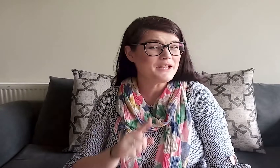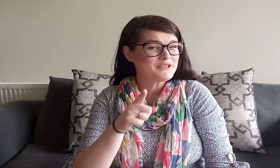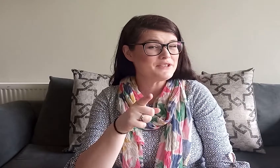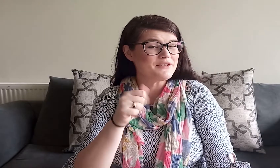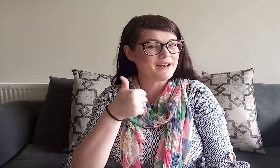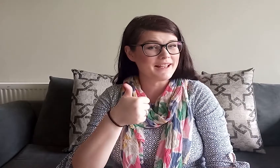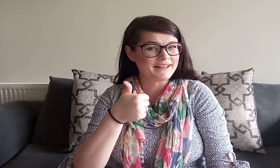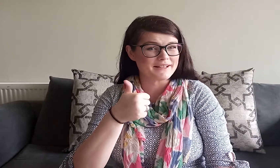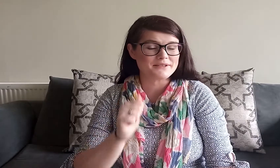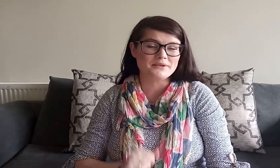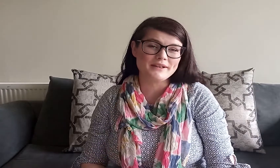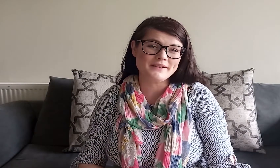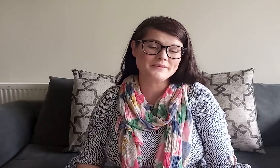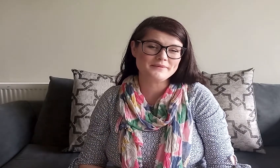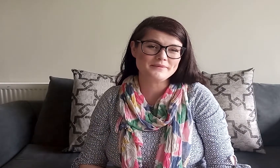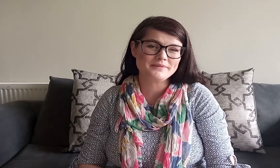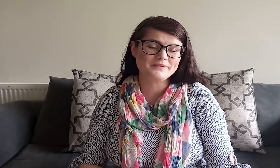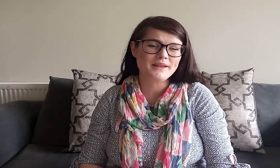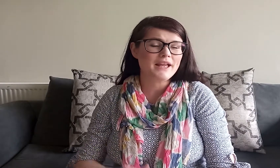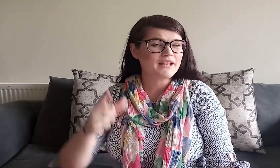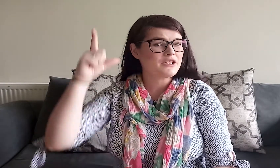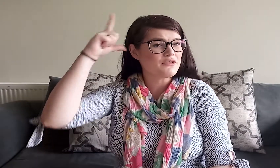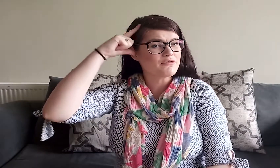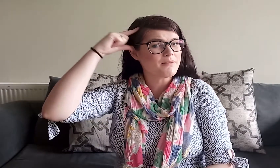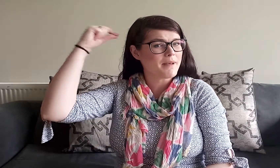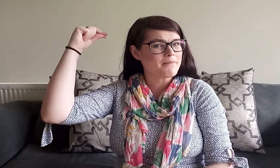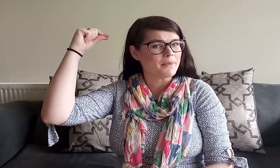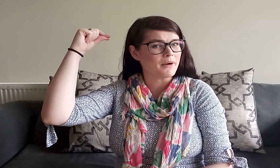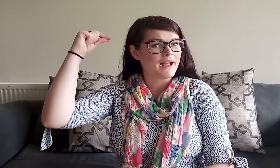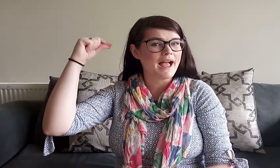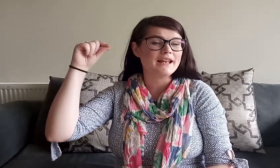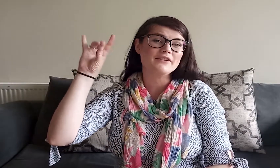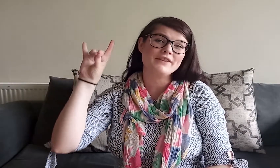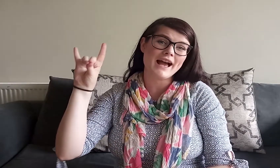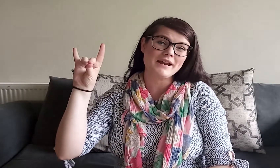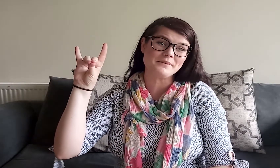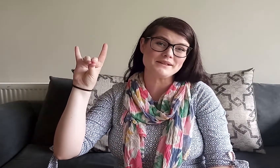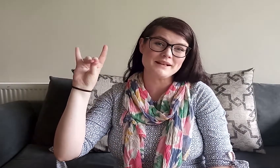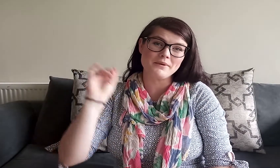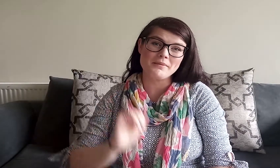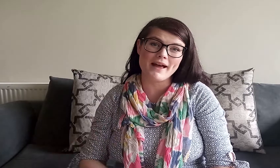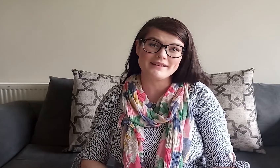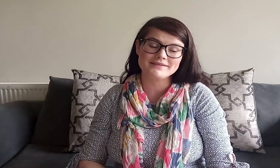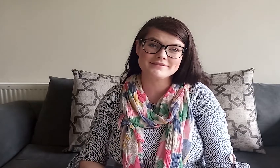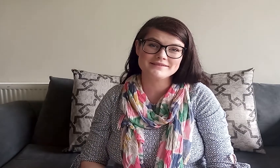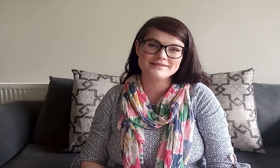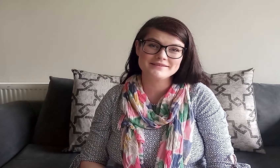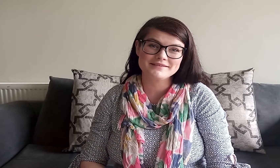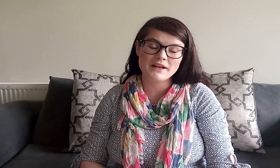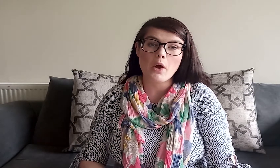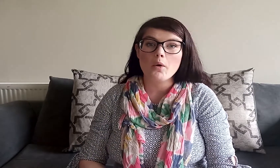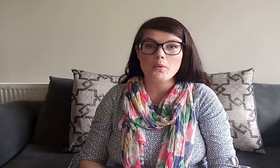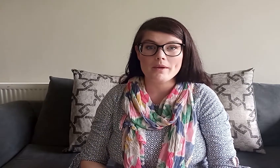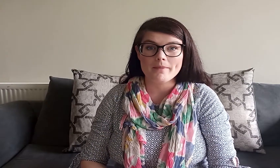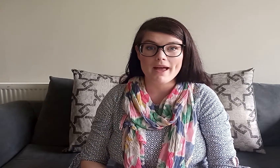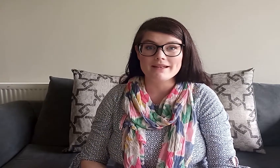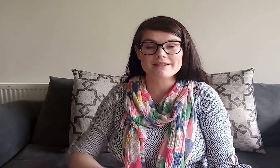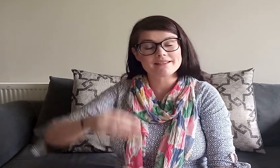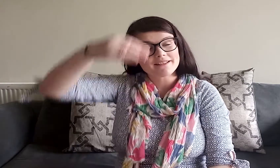Did you like that story? Can you remember any of the animals that we met? We met